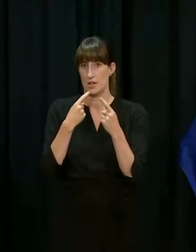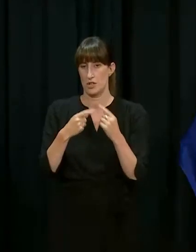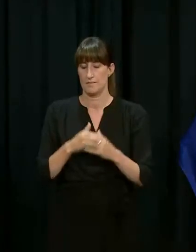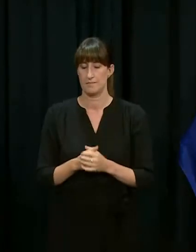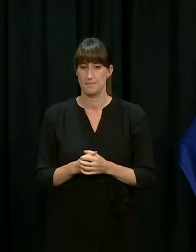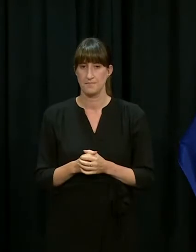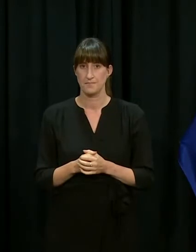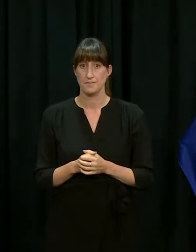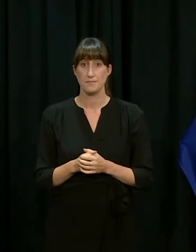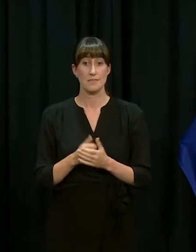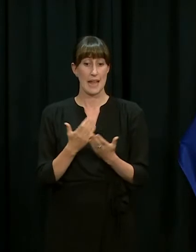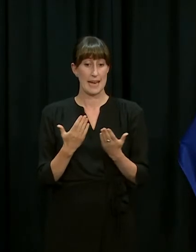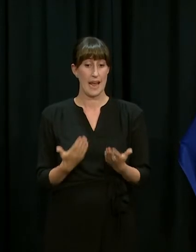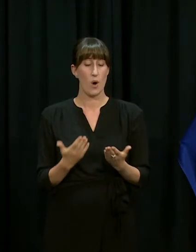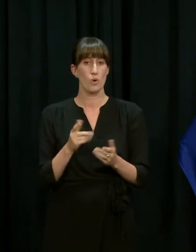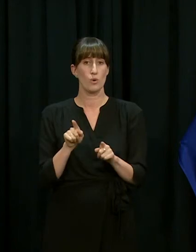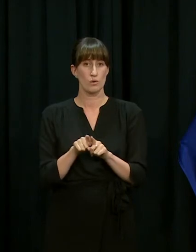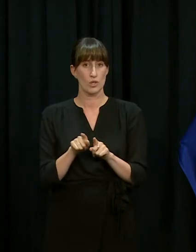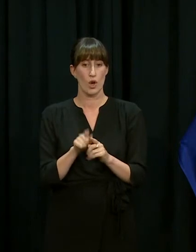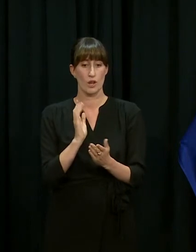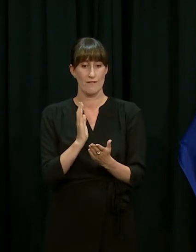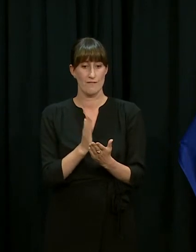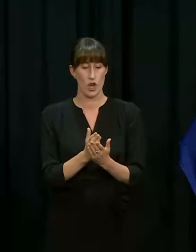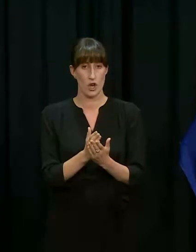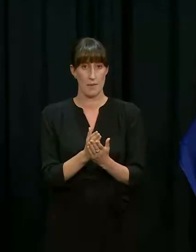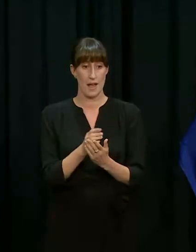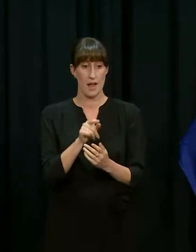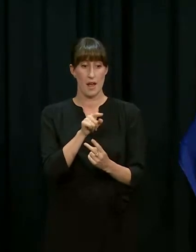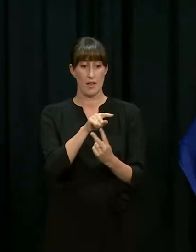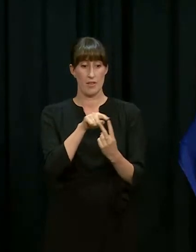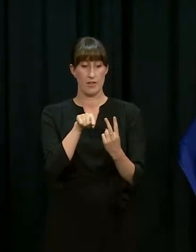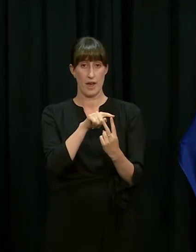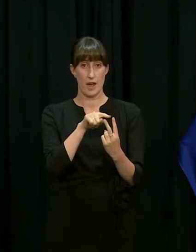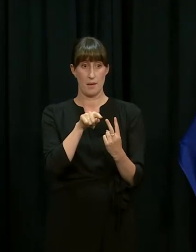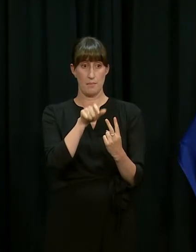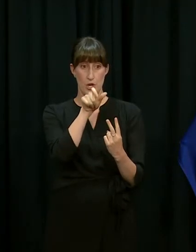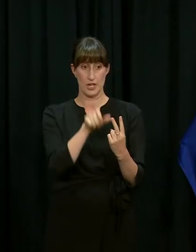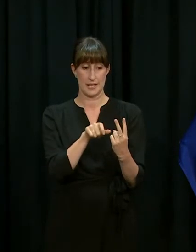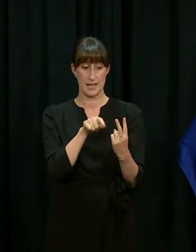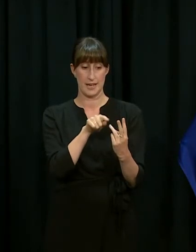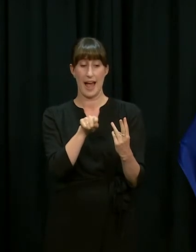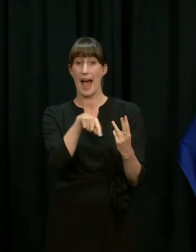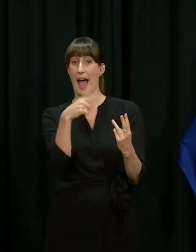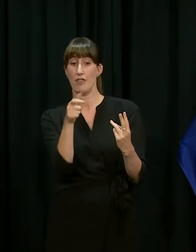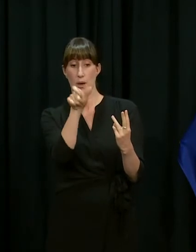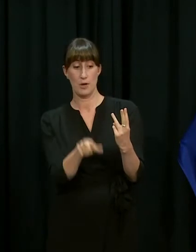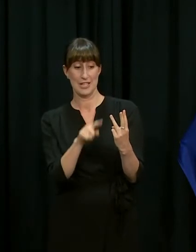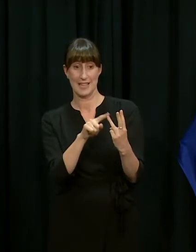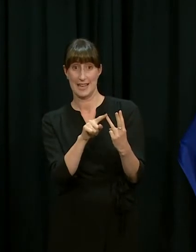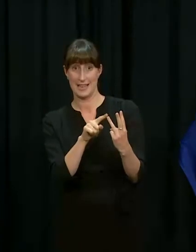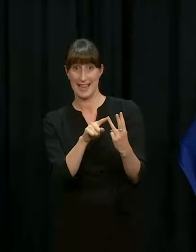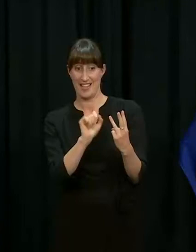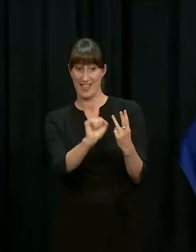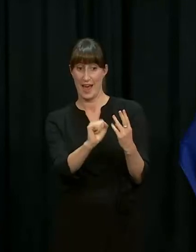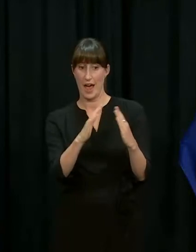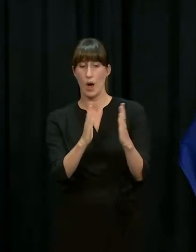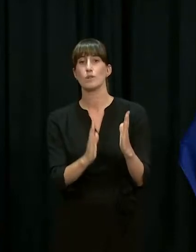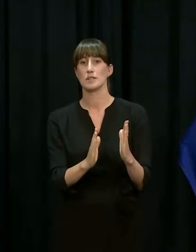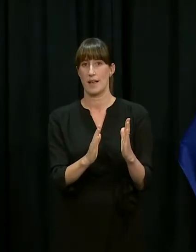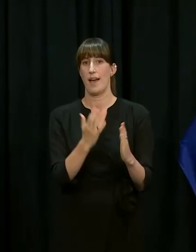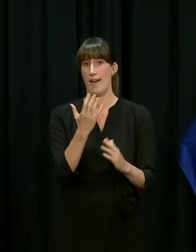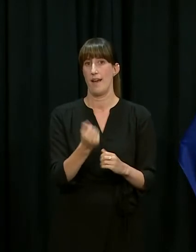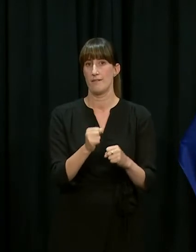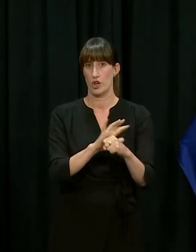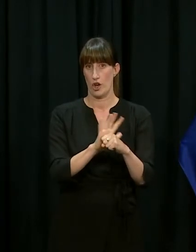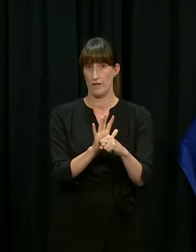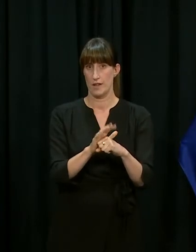just now also confirm that a further member of the household of cases D and E has tested positive this afternoon, while the other two